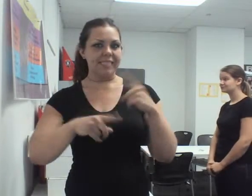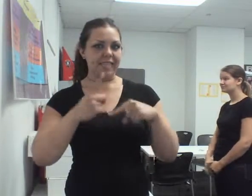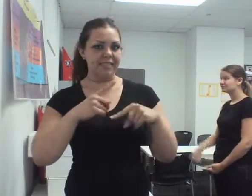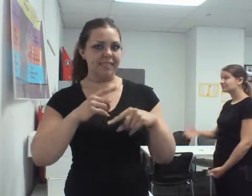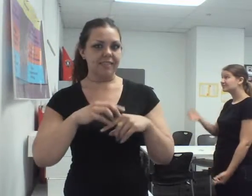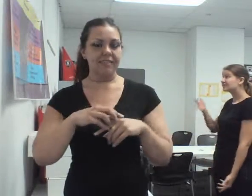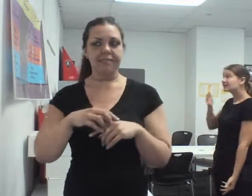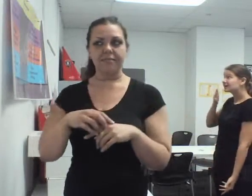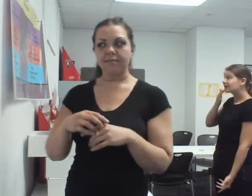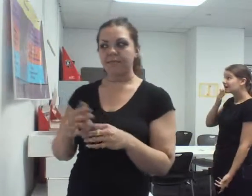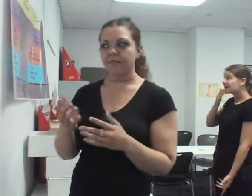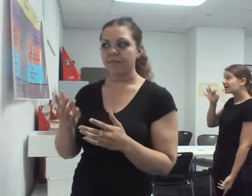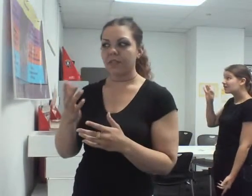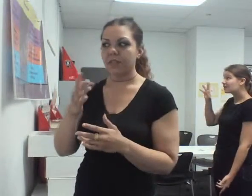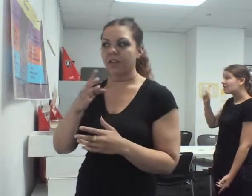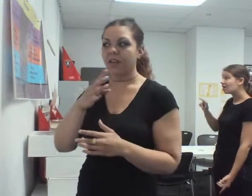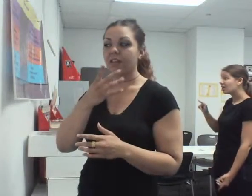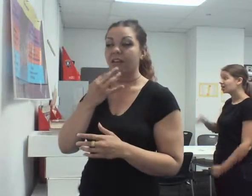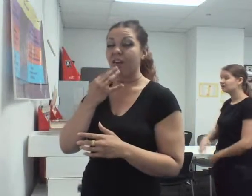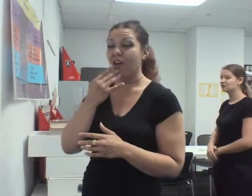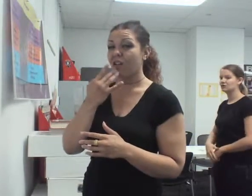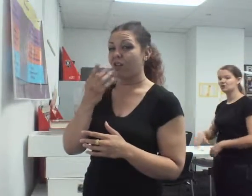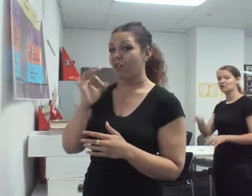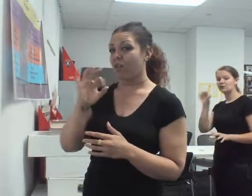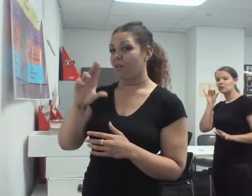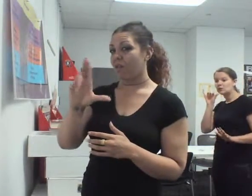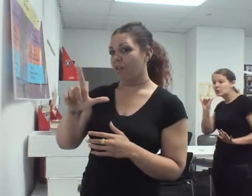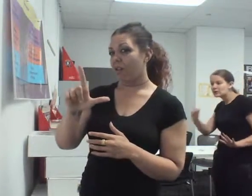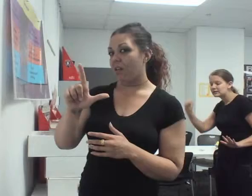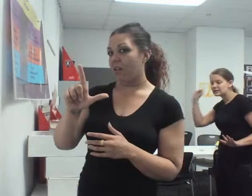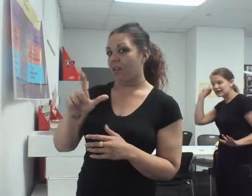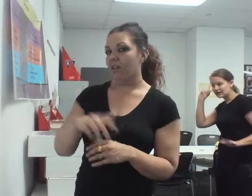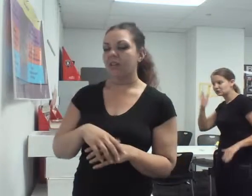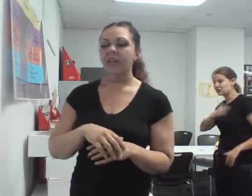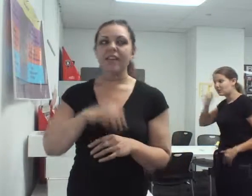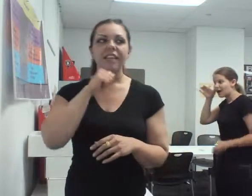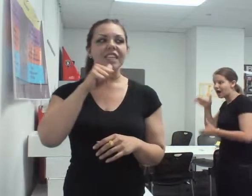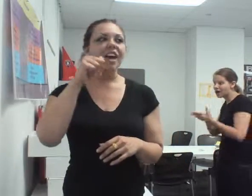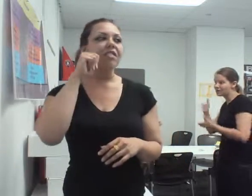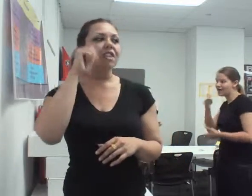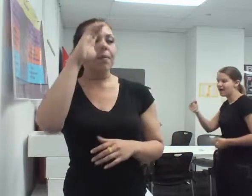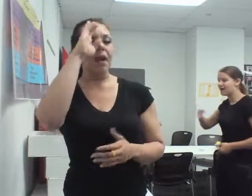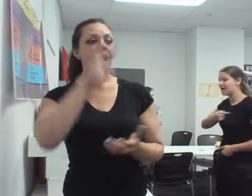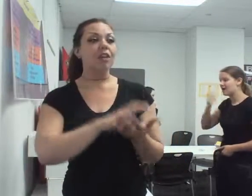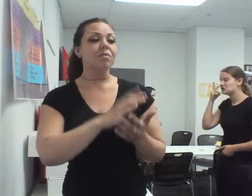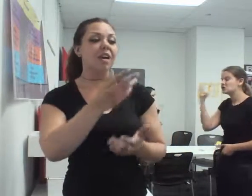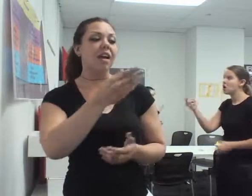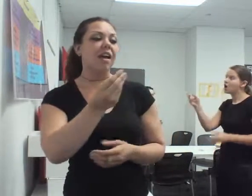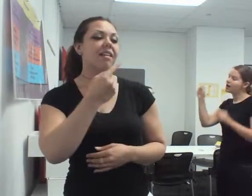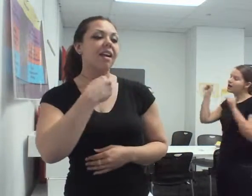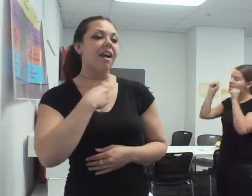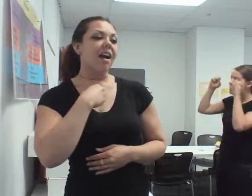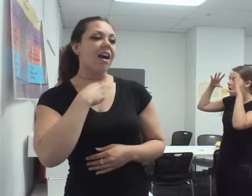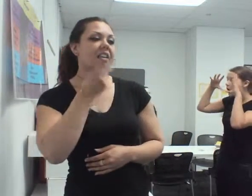So, yesterday my husband and I saw an amazing sunset. It was a spectacular